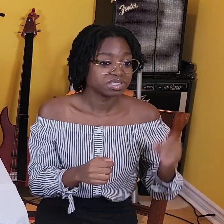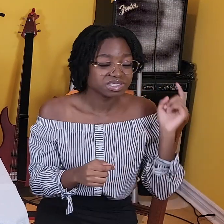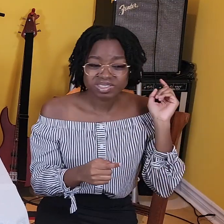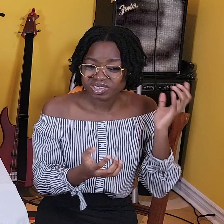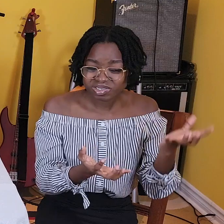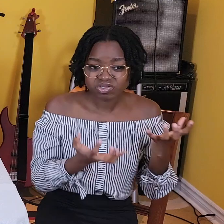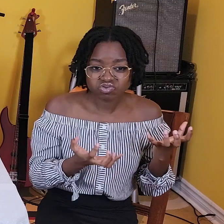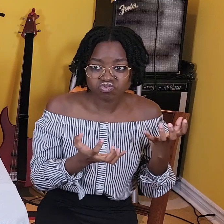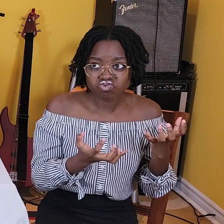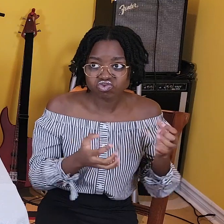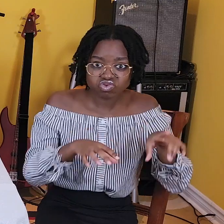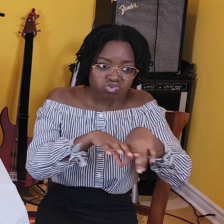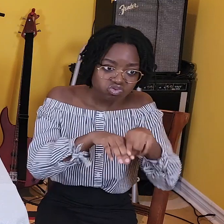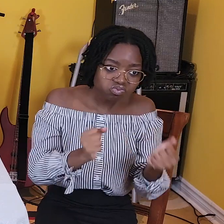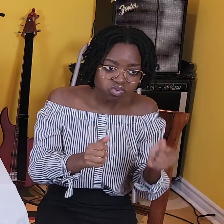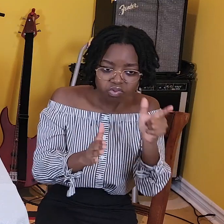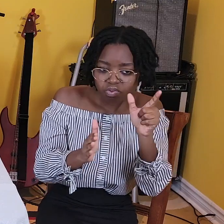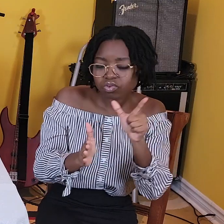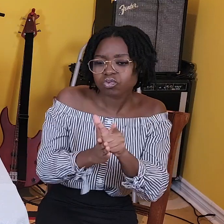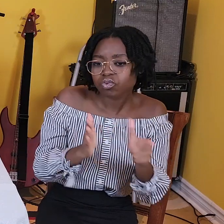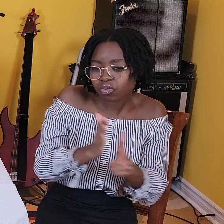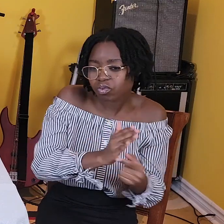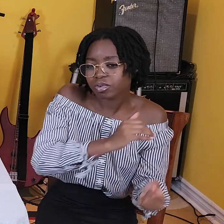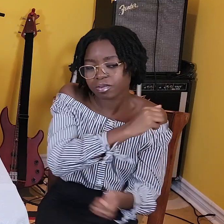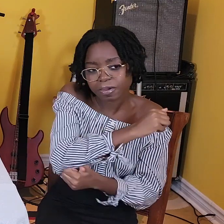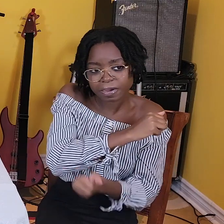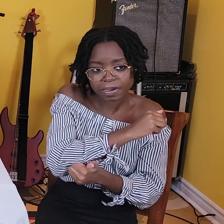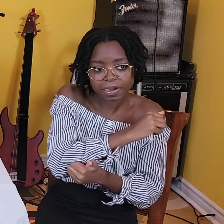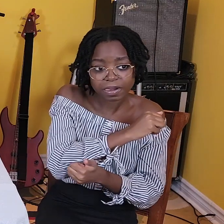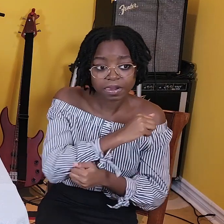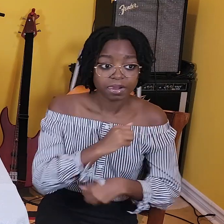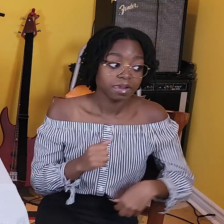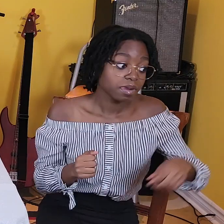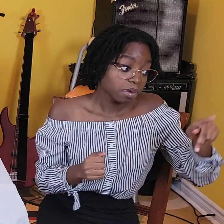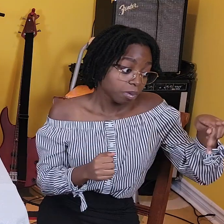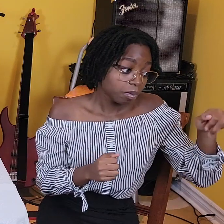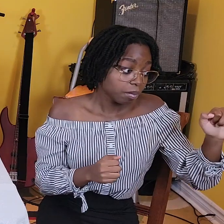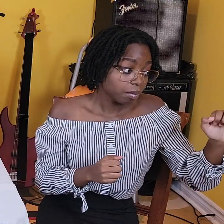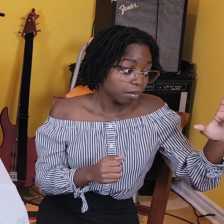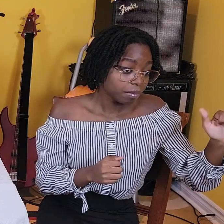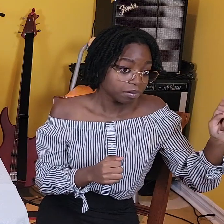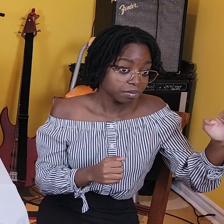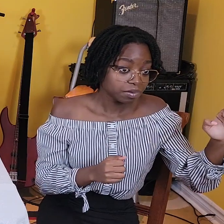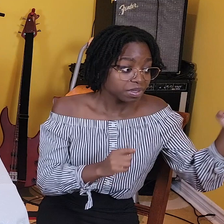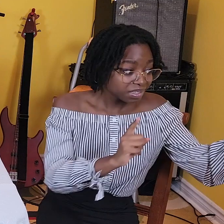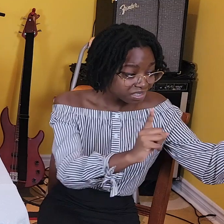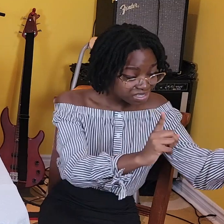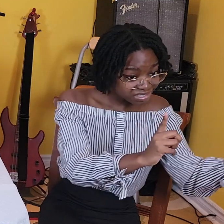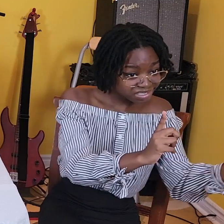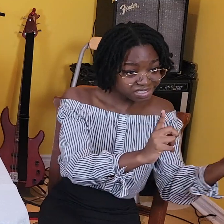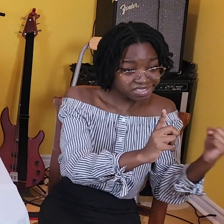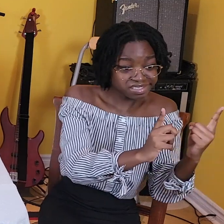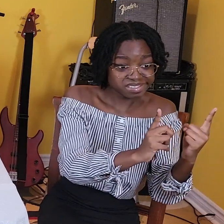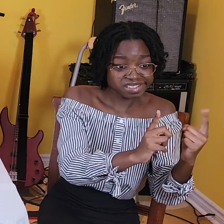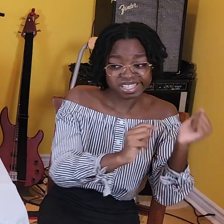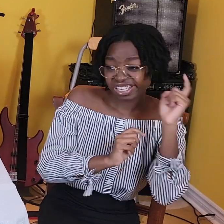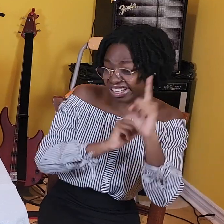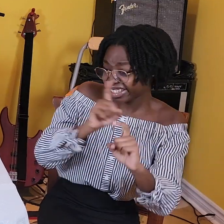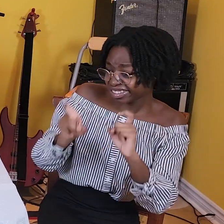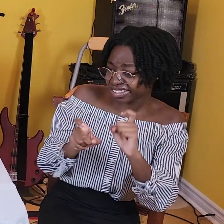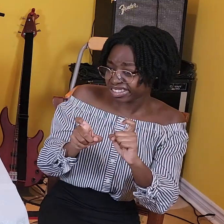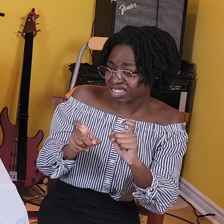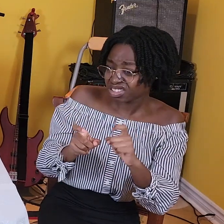Pilate then went out to them and said, What accusation do you bring against this man? They answered and said to